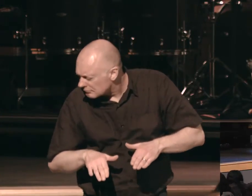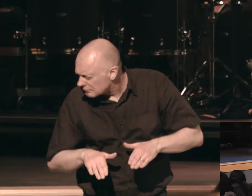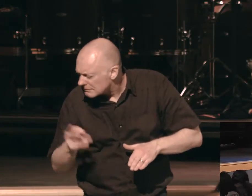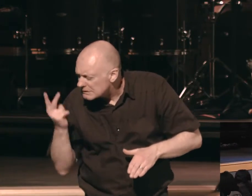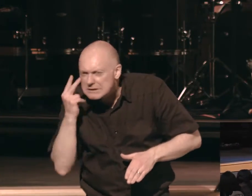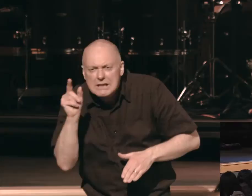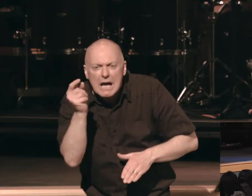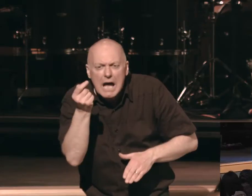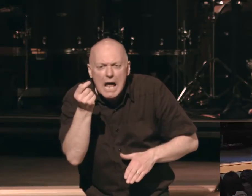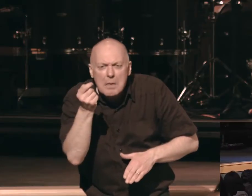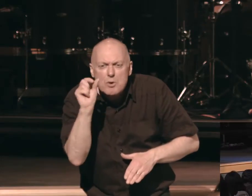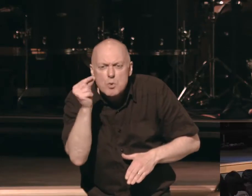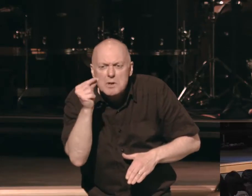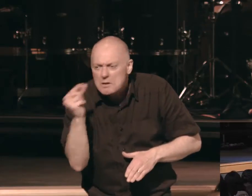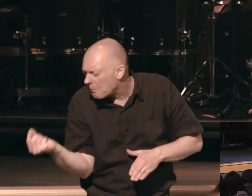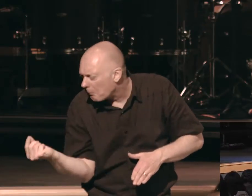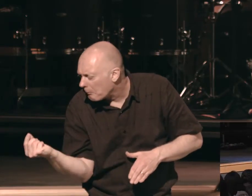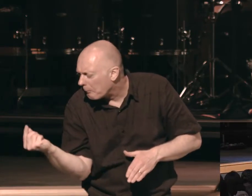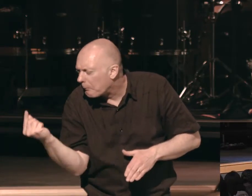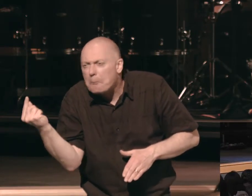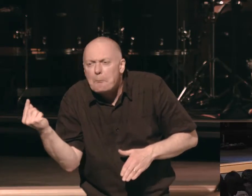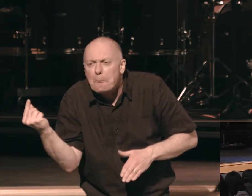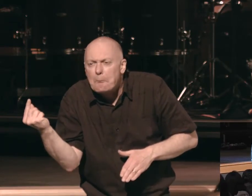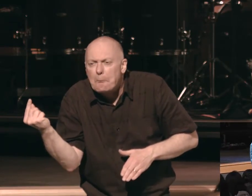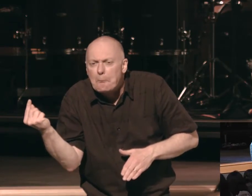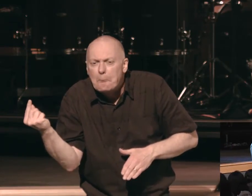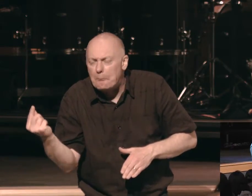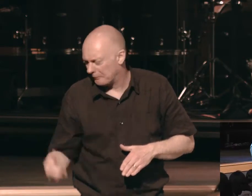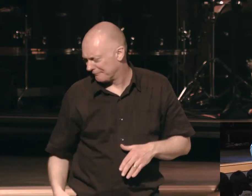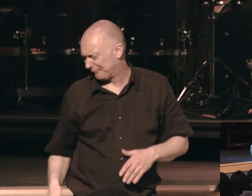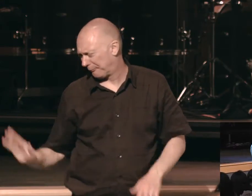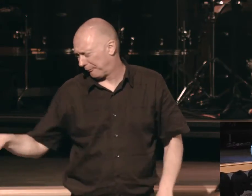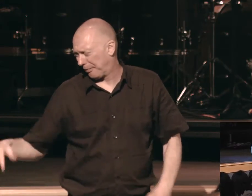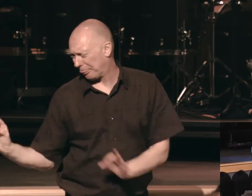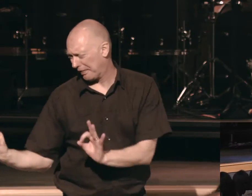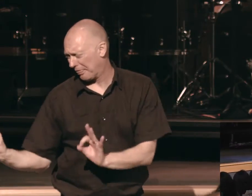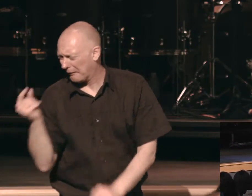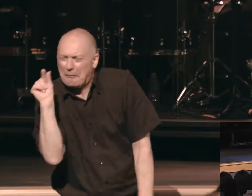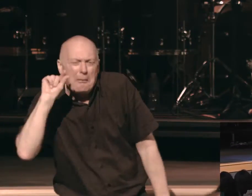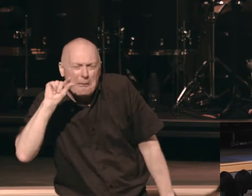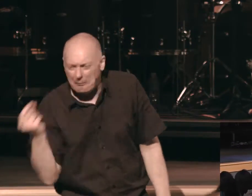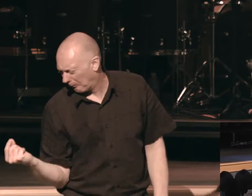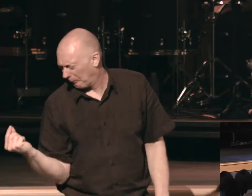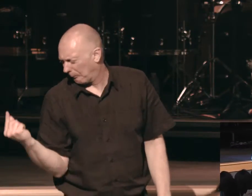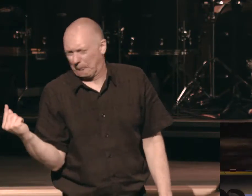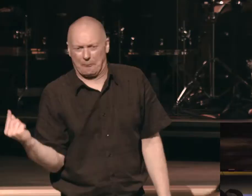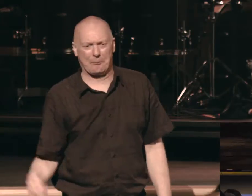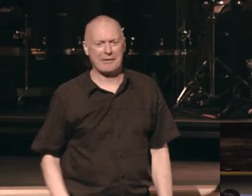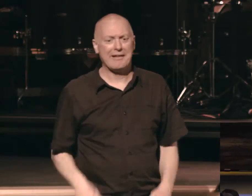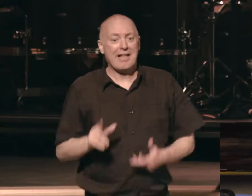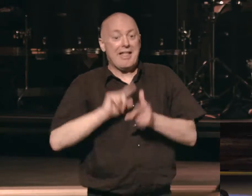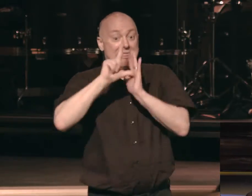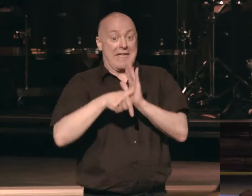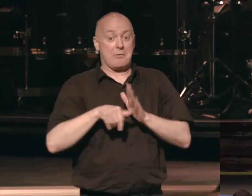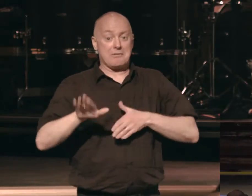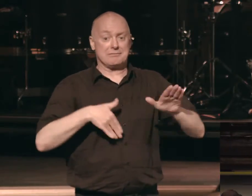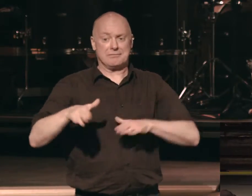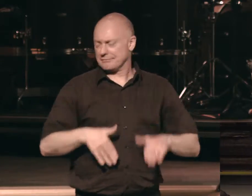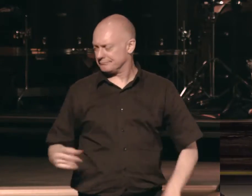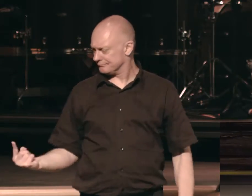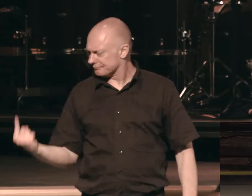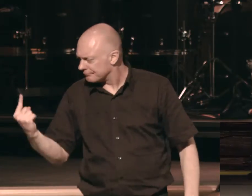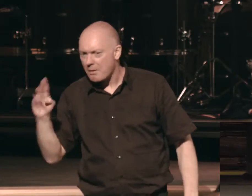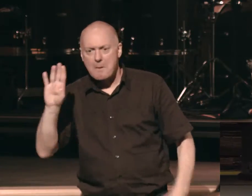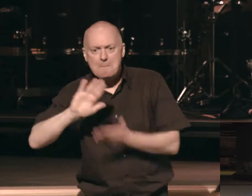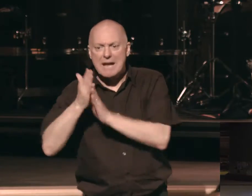a little shoot from this stump. And you're like, yeah, that's also, it's, what are you going to do, little shoot? You're going to grow up into a tree or something like that? And you walk by and you see a